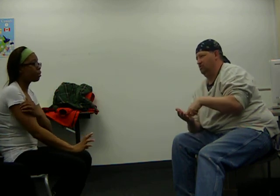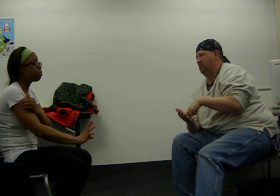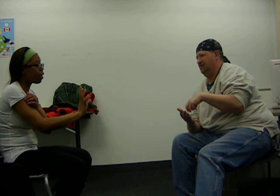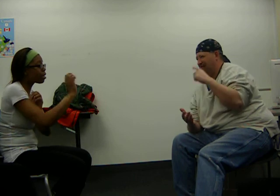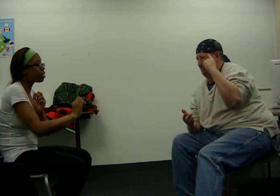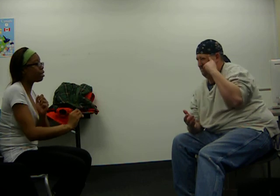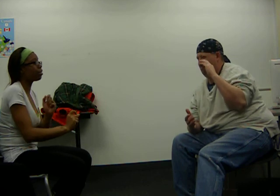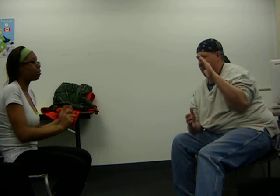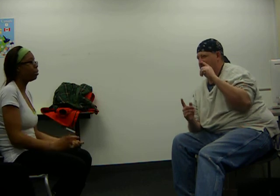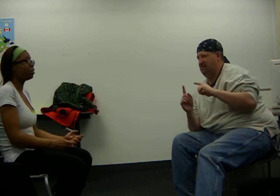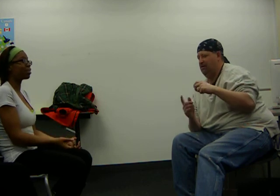Protestant.